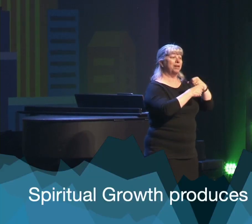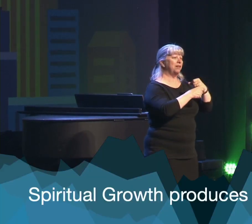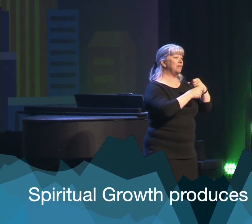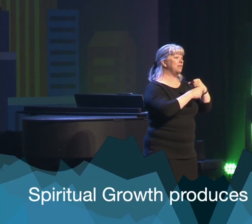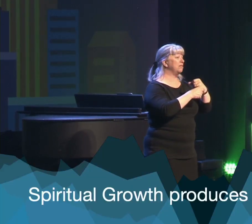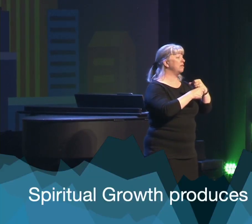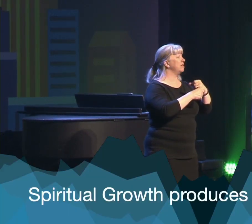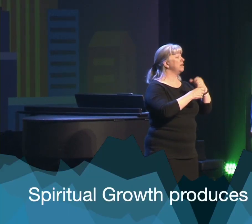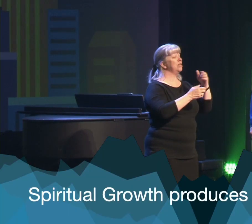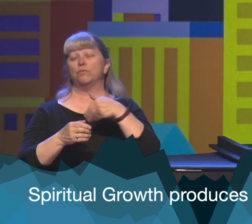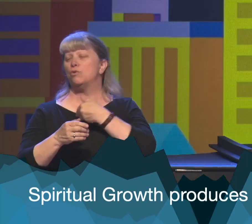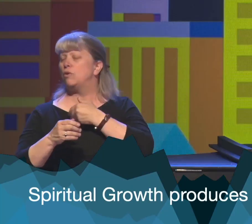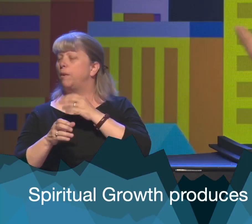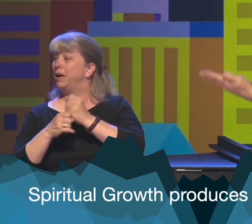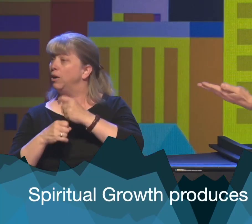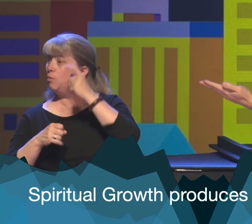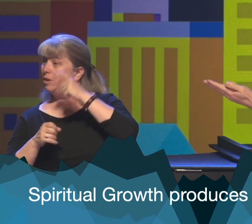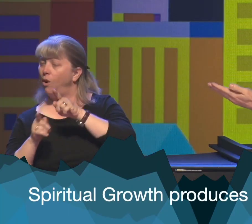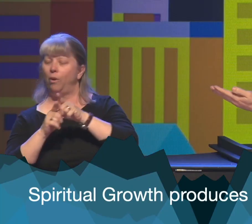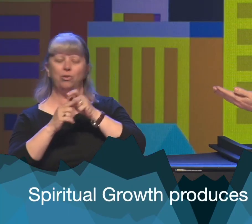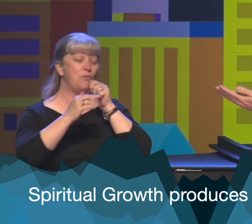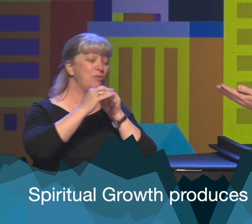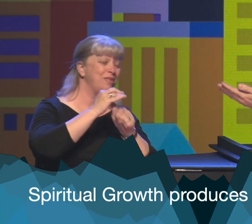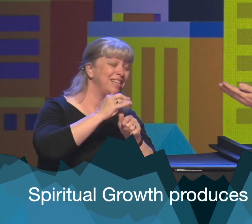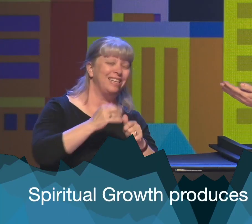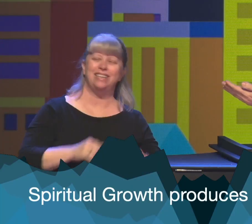this kind of spiritual growth will produce wisdom with humility.